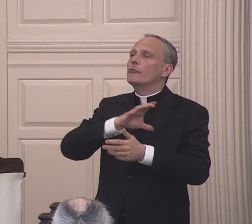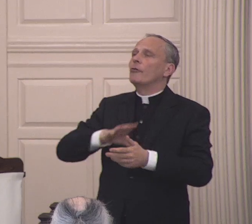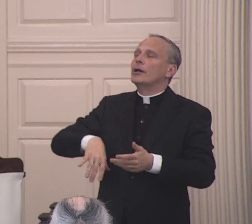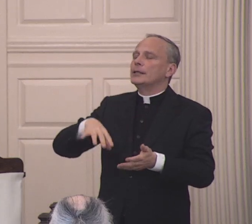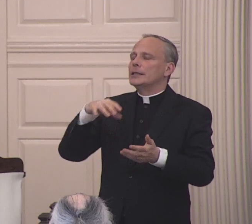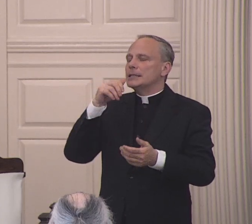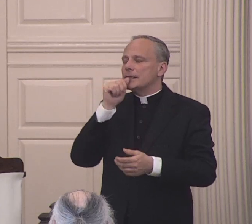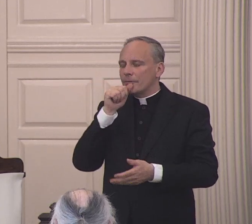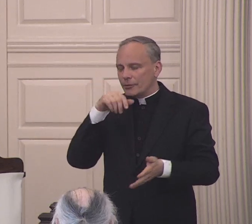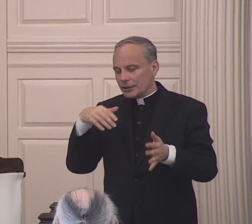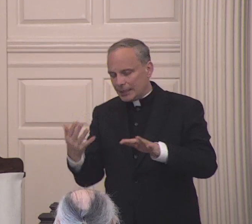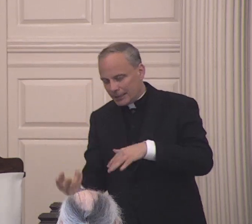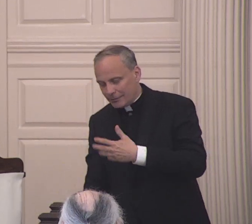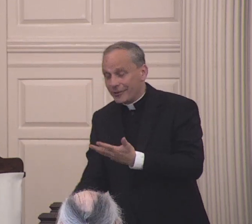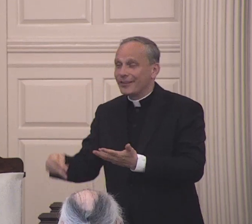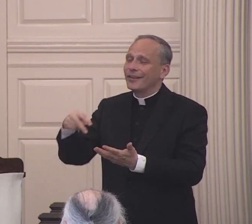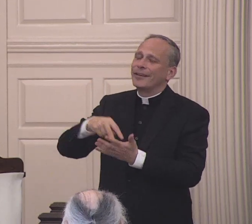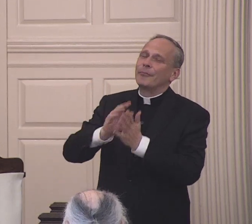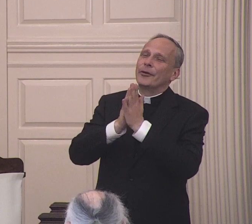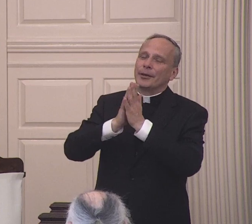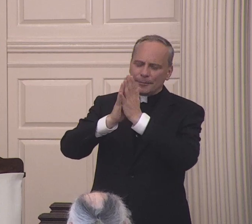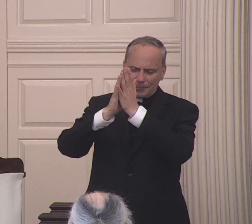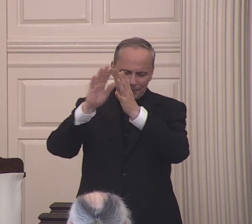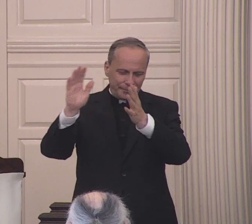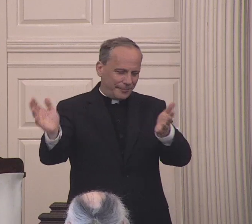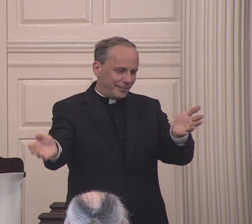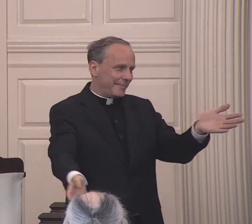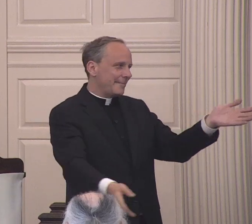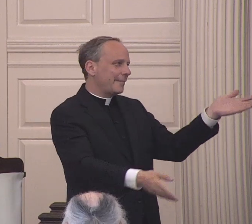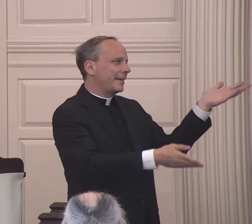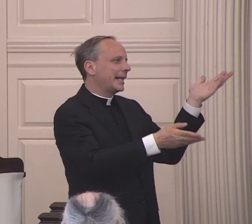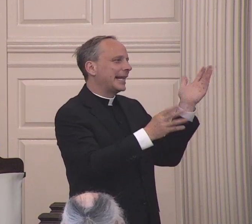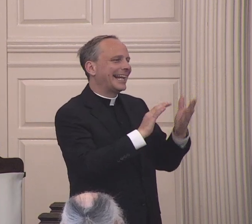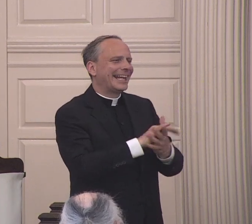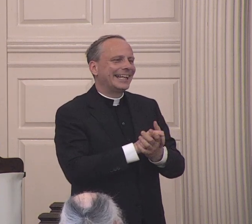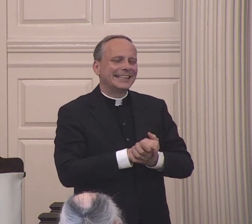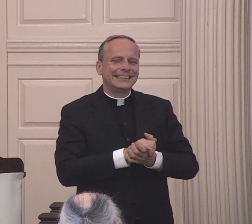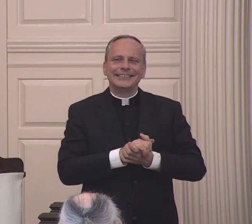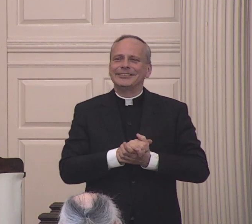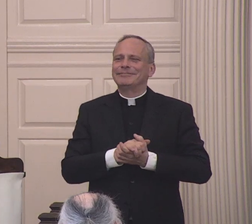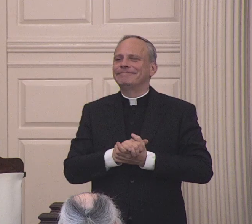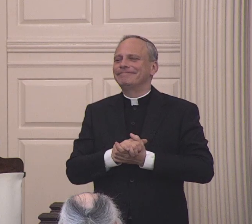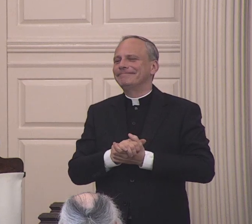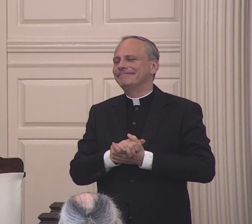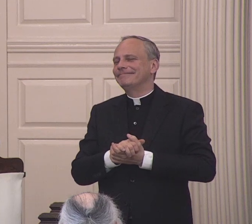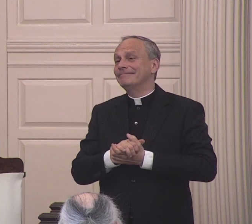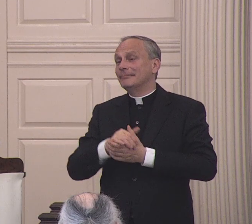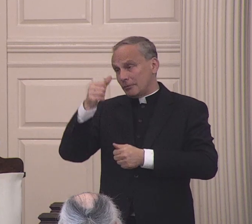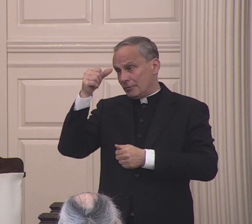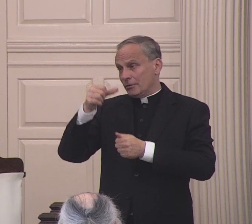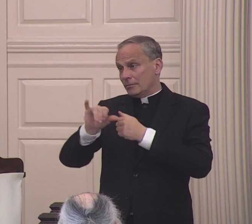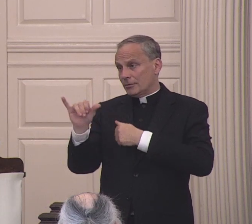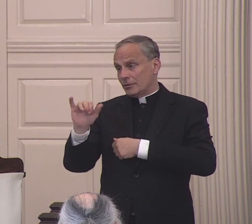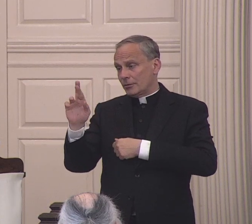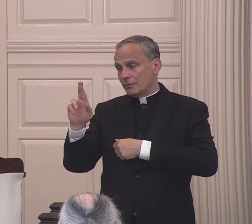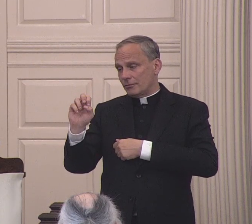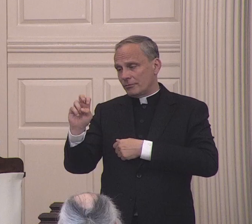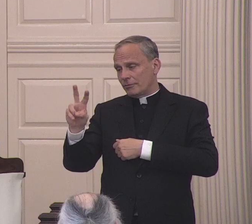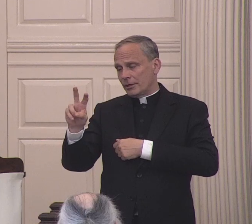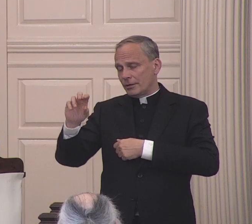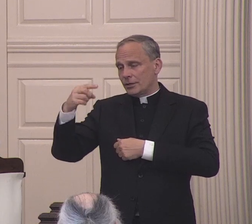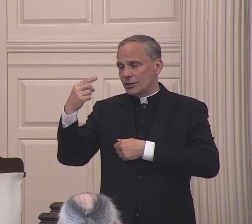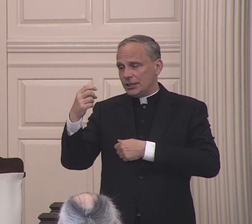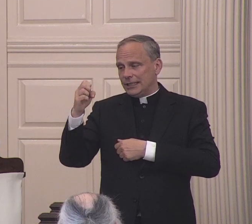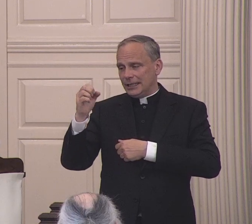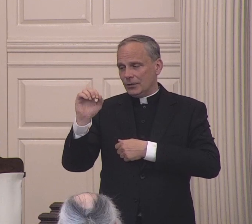and resurrection. We pray to the Lord. Lord, hear our prayer. Remember Reverend